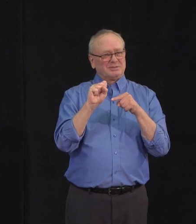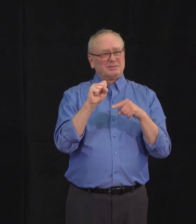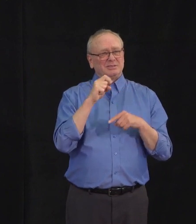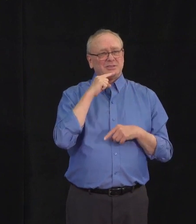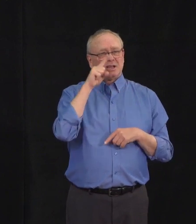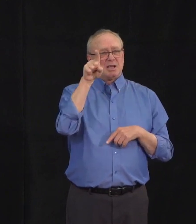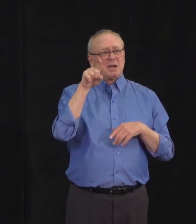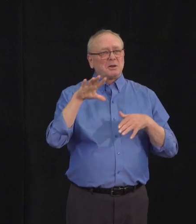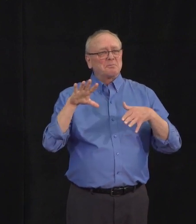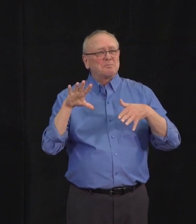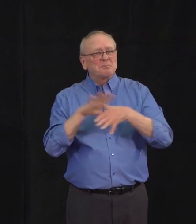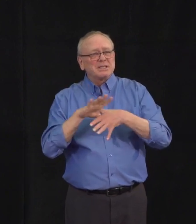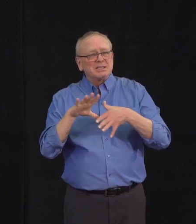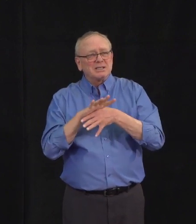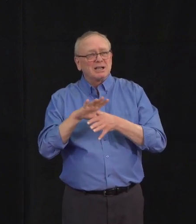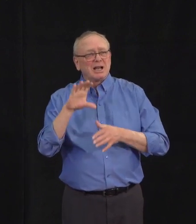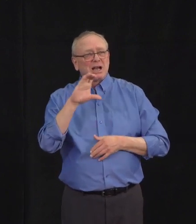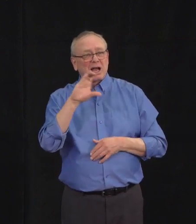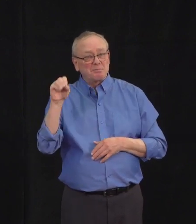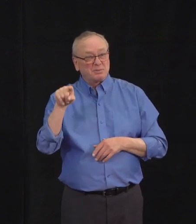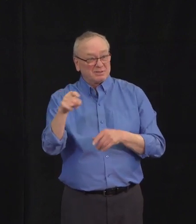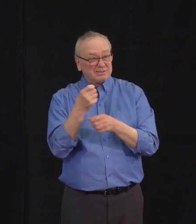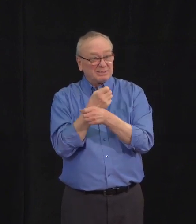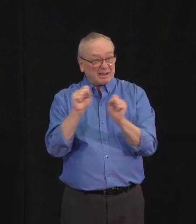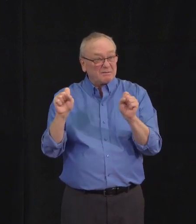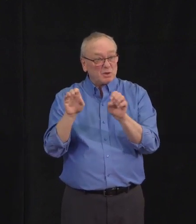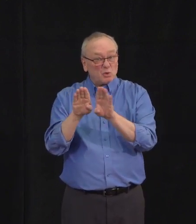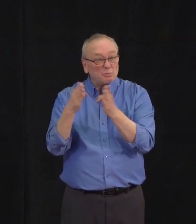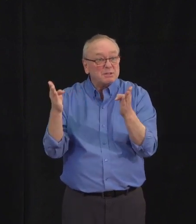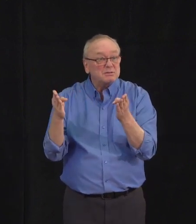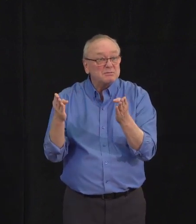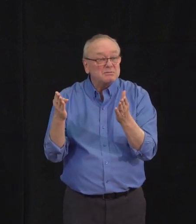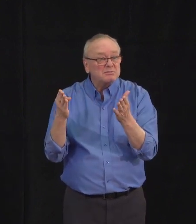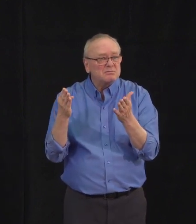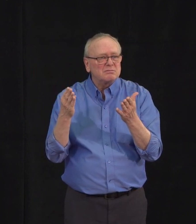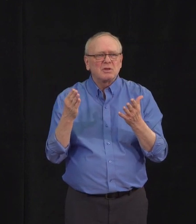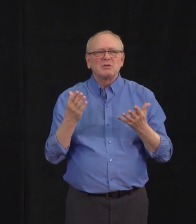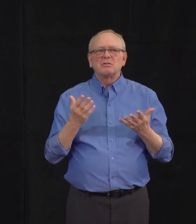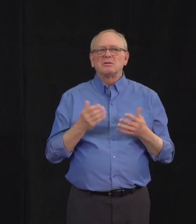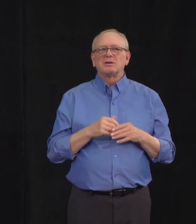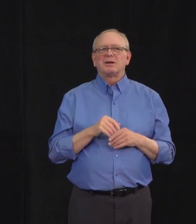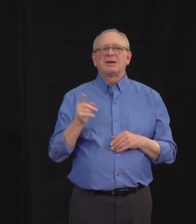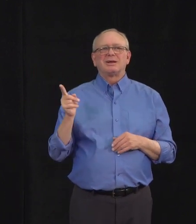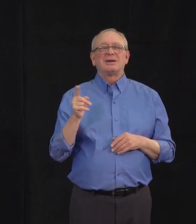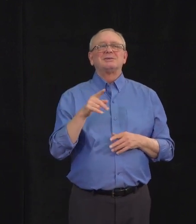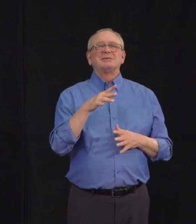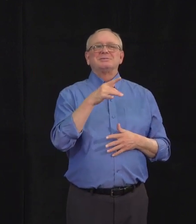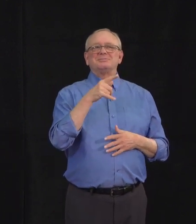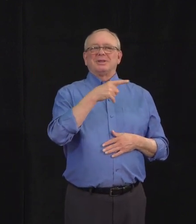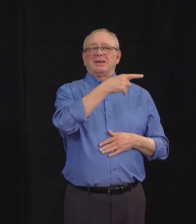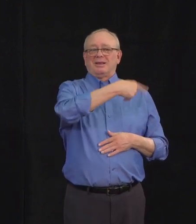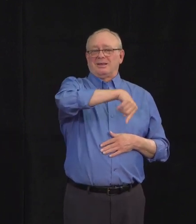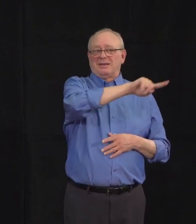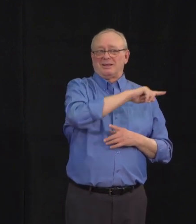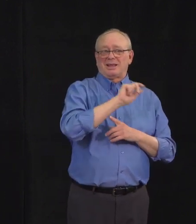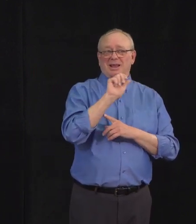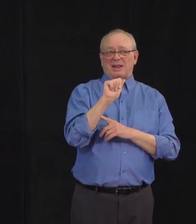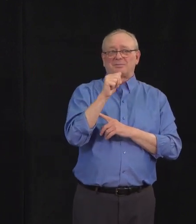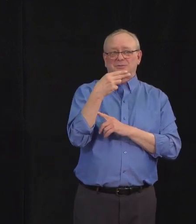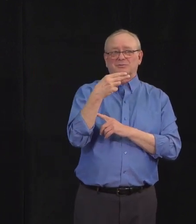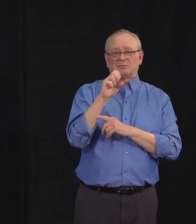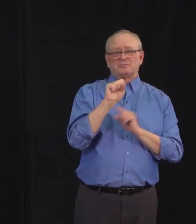So I know that my colleagues, the local medical officers of health in Alberta Health Services, have been a part of on-site